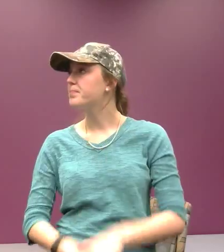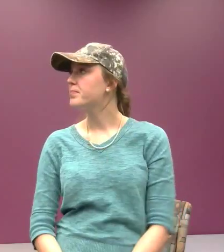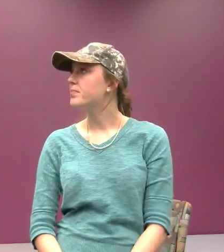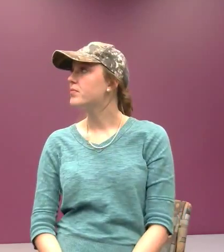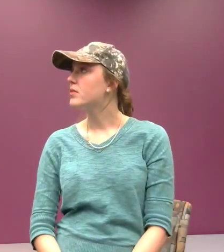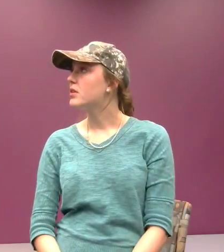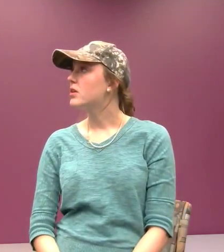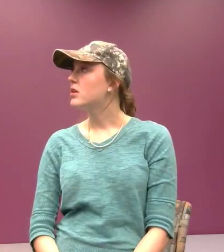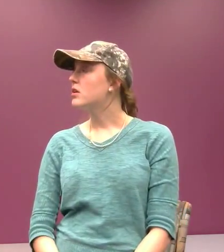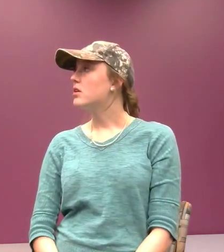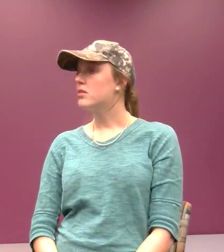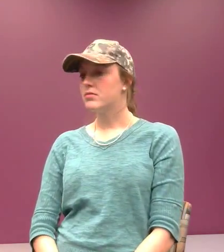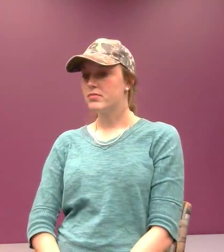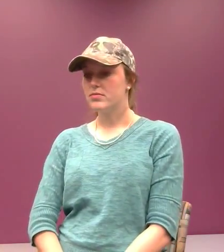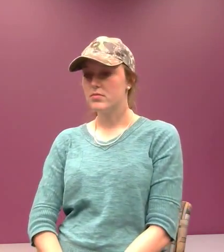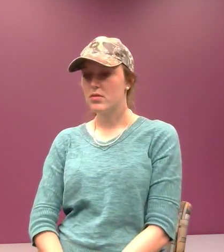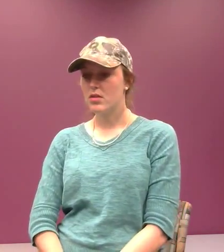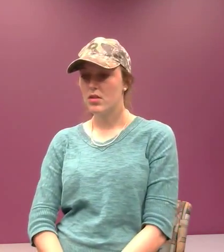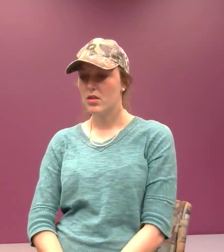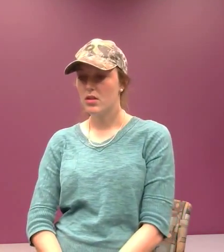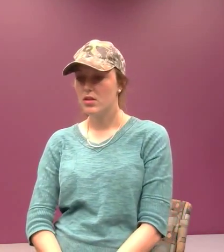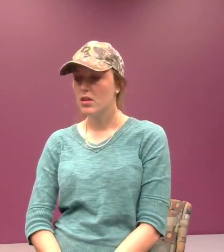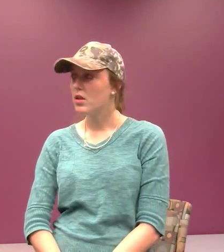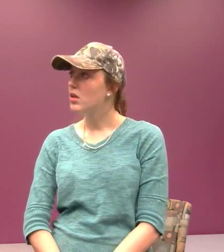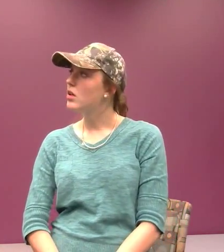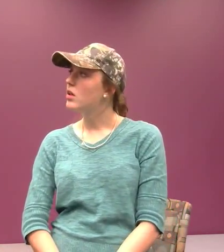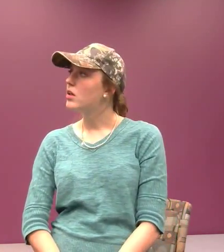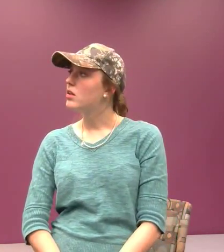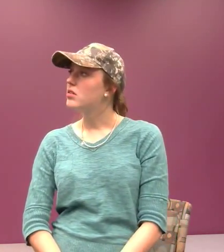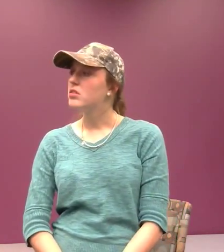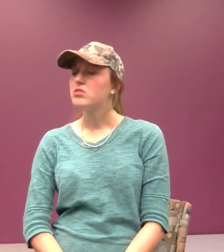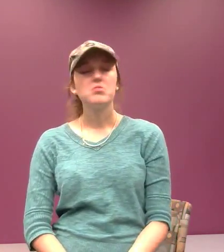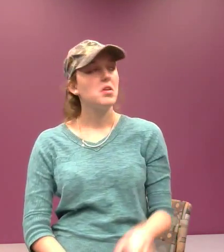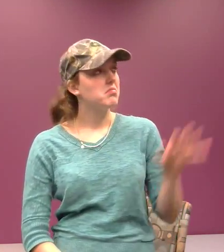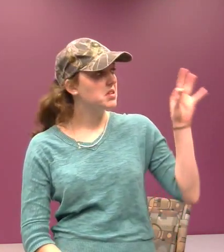Now, let's look at this 9 first. How do you think we should write that?